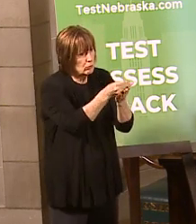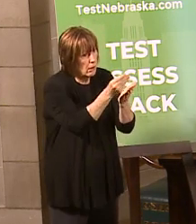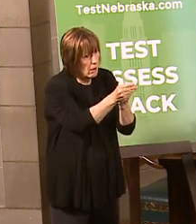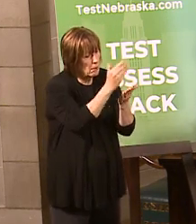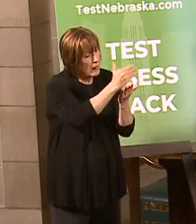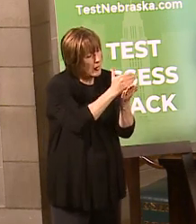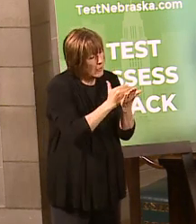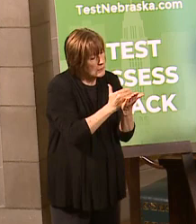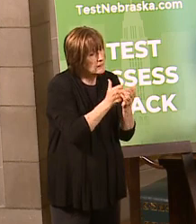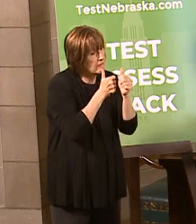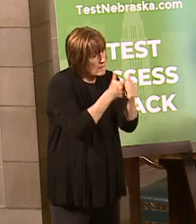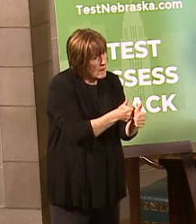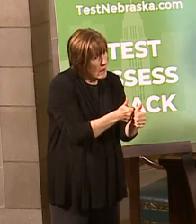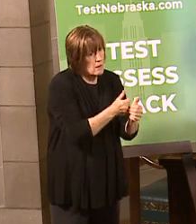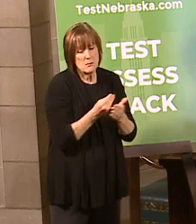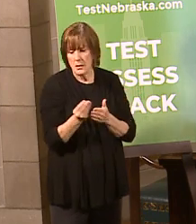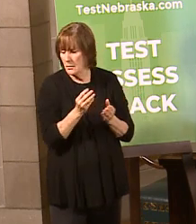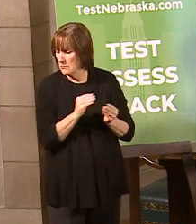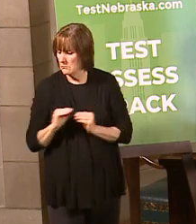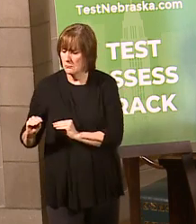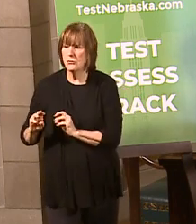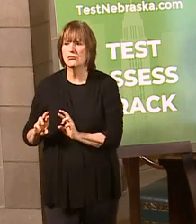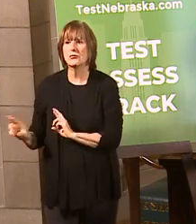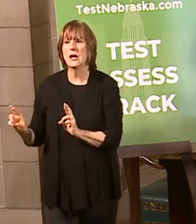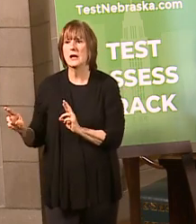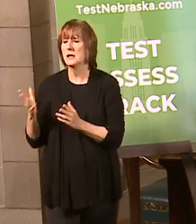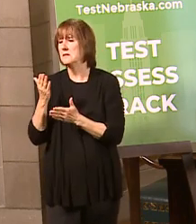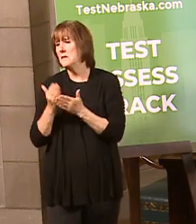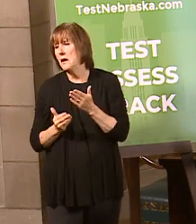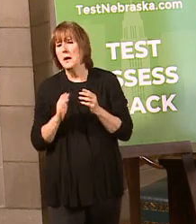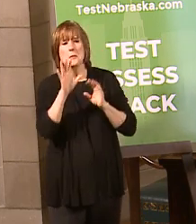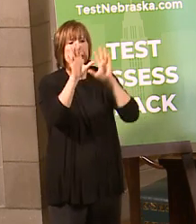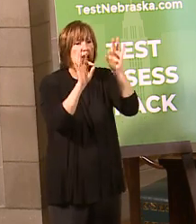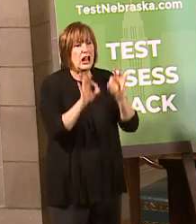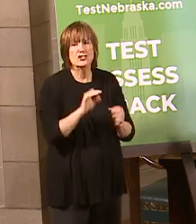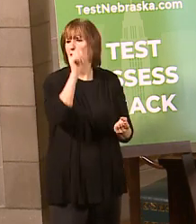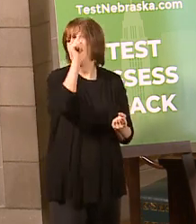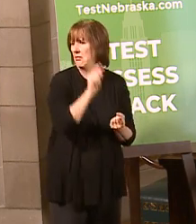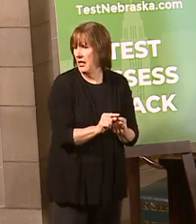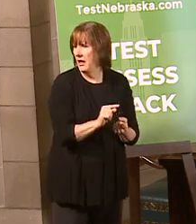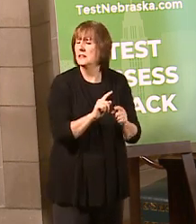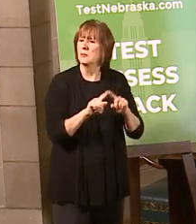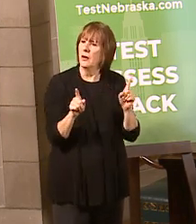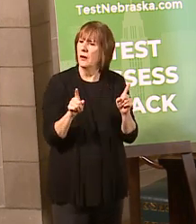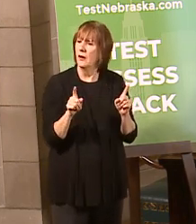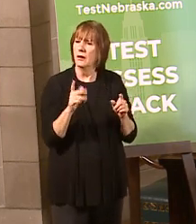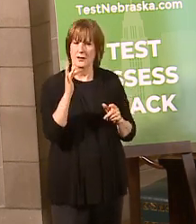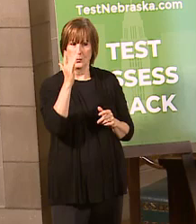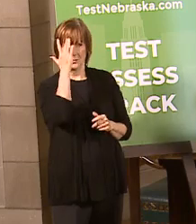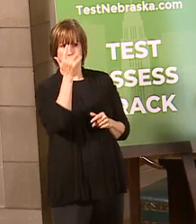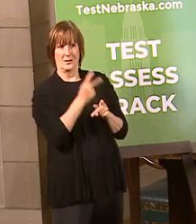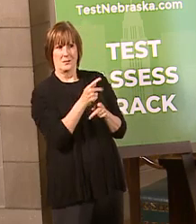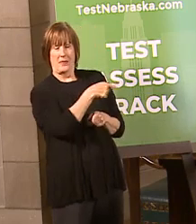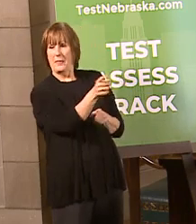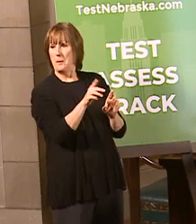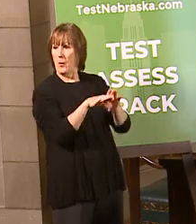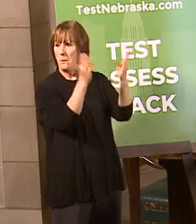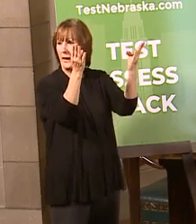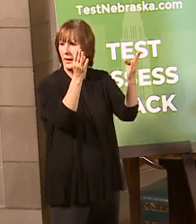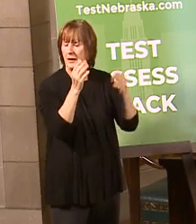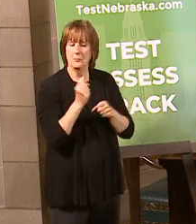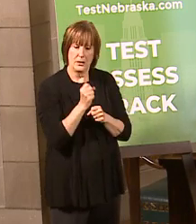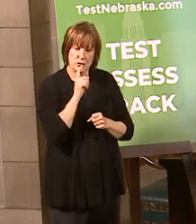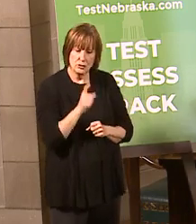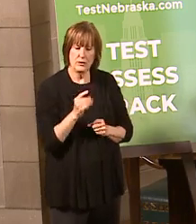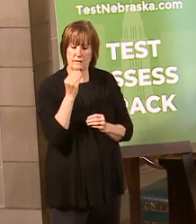We're going to keep the supply lines open. You may not have all the selection you had in the past, but again, this is why we're working so hard to keep these facilities open. You know, we're working very hard to